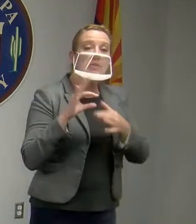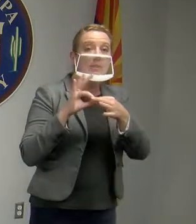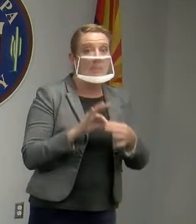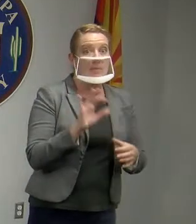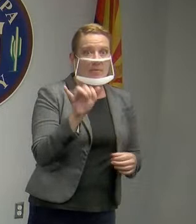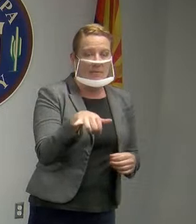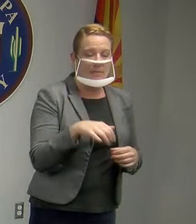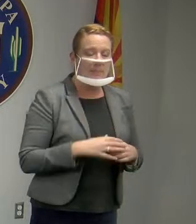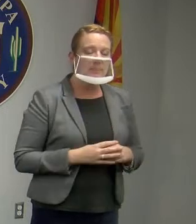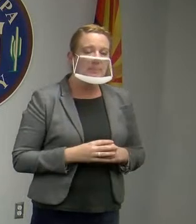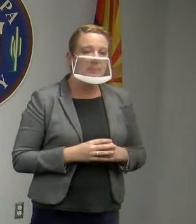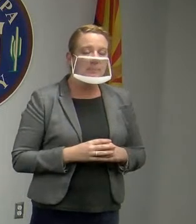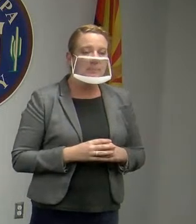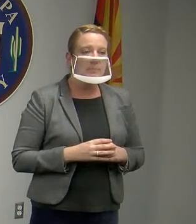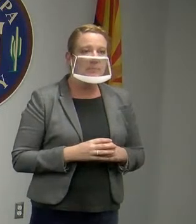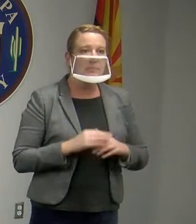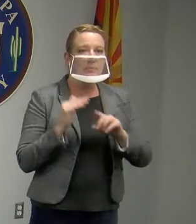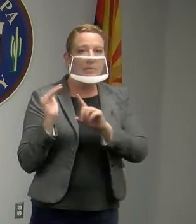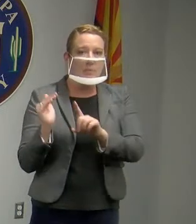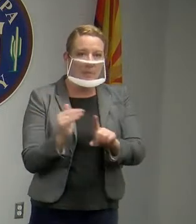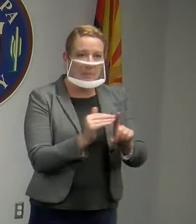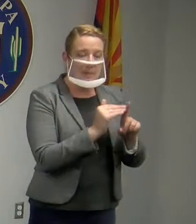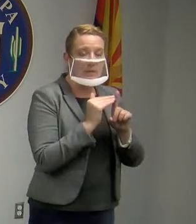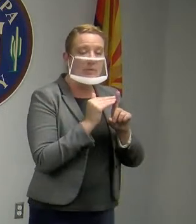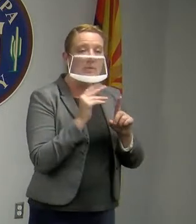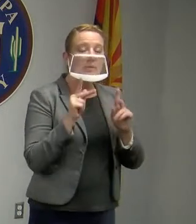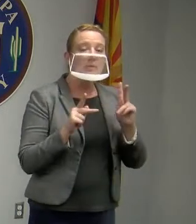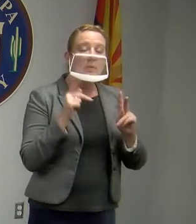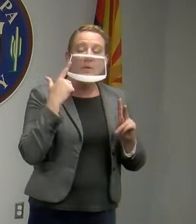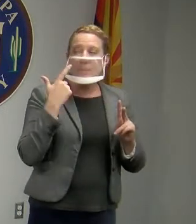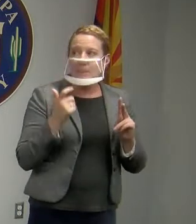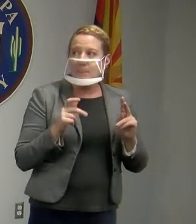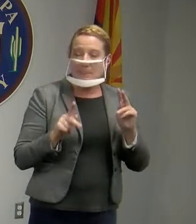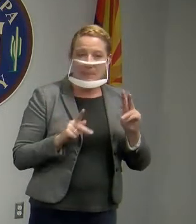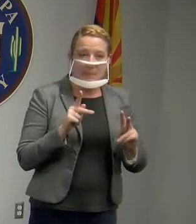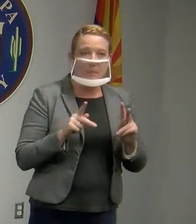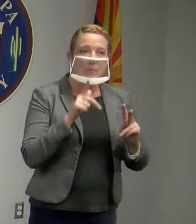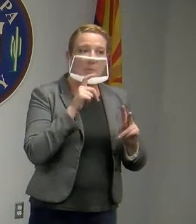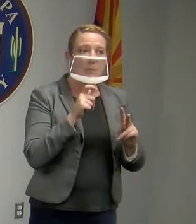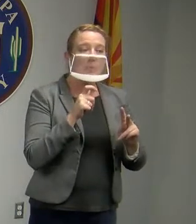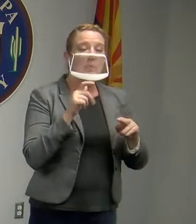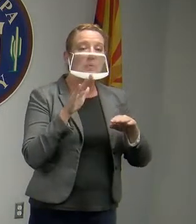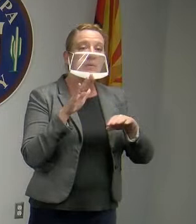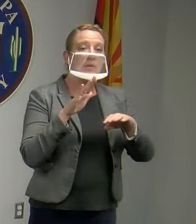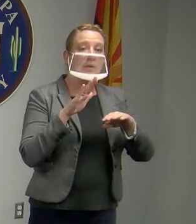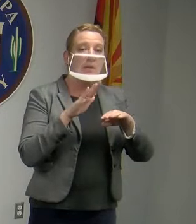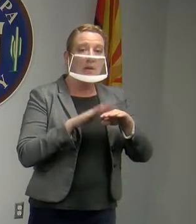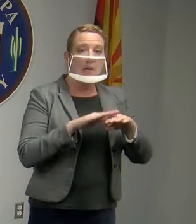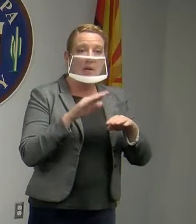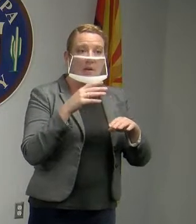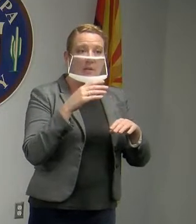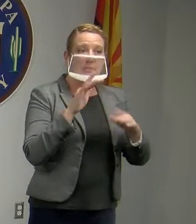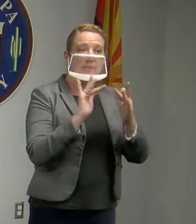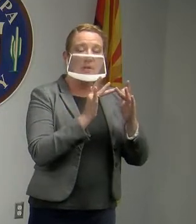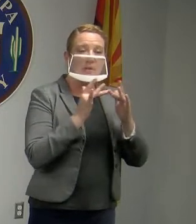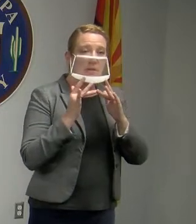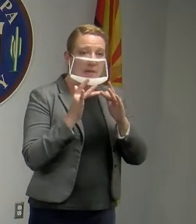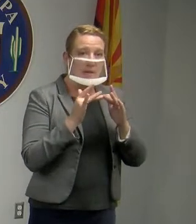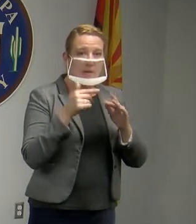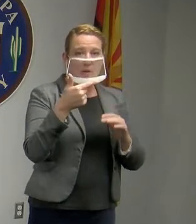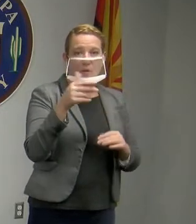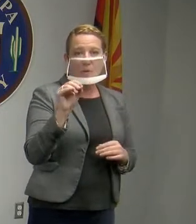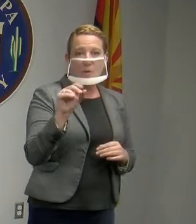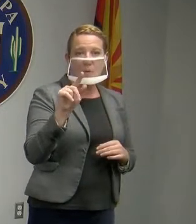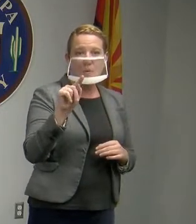areas. Quick reminders for members of the media who have questions on the webinar today. We use GoToWebinar. Obviously, you know that. You're logged in